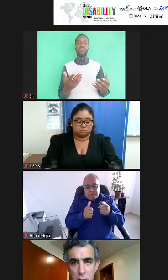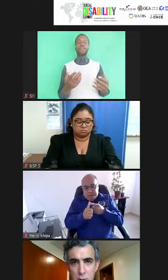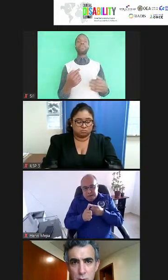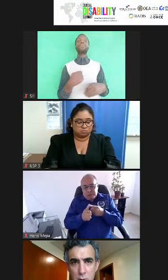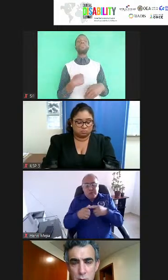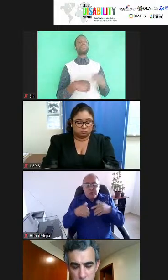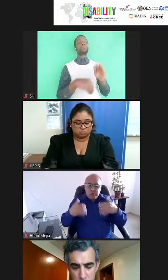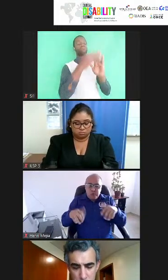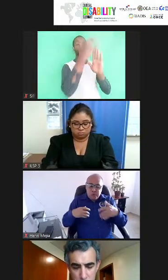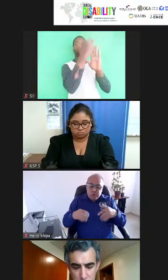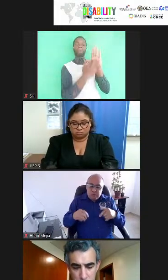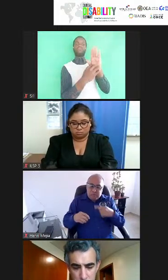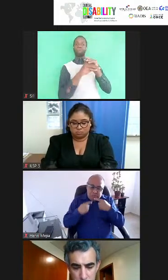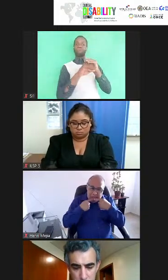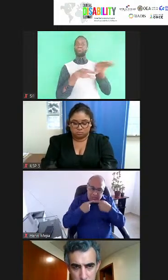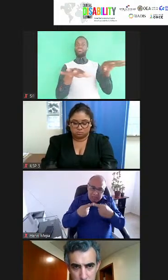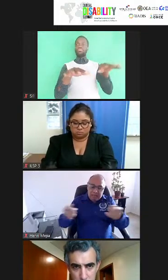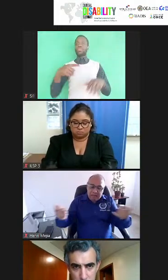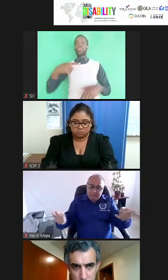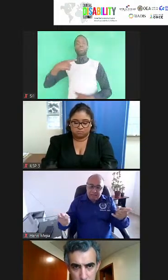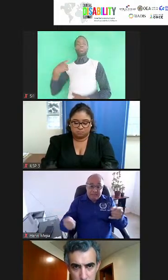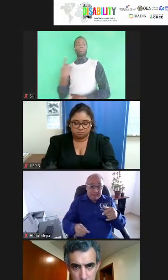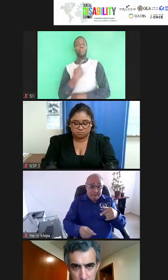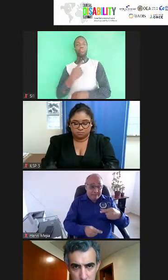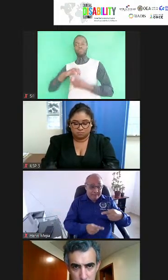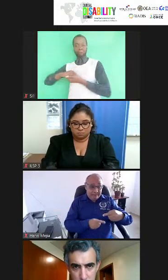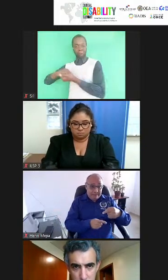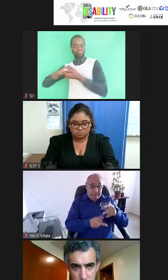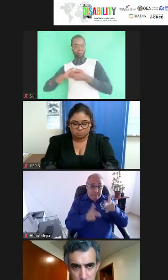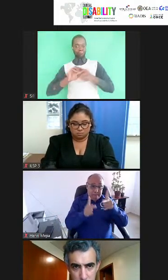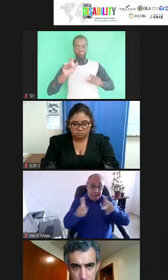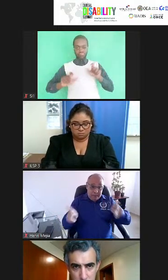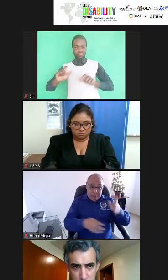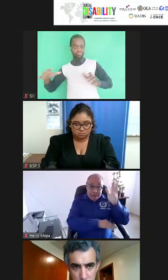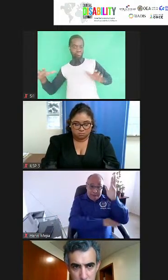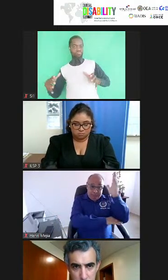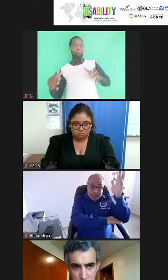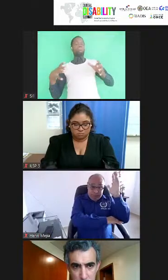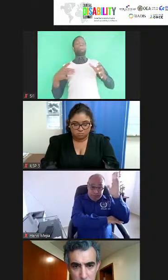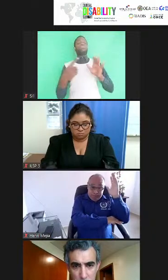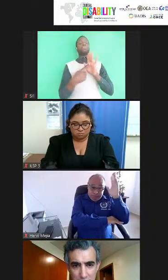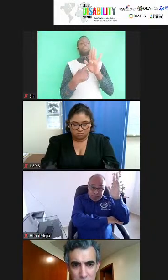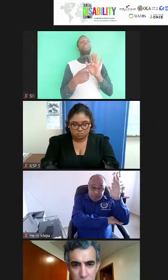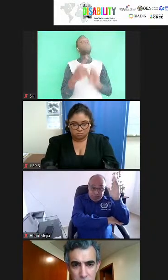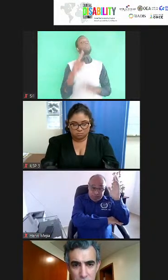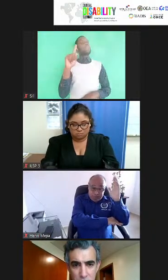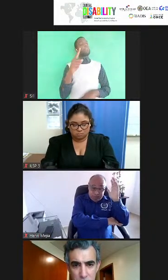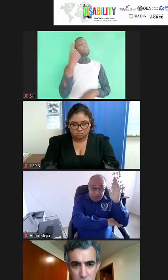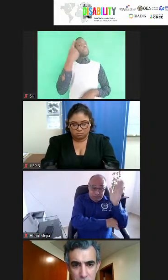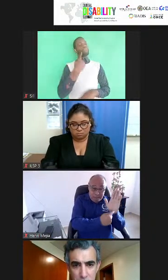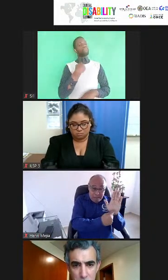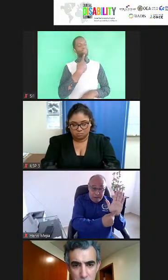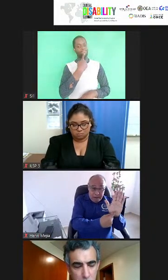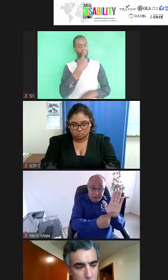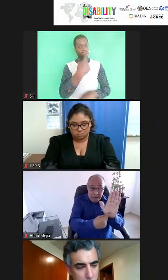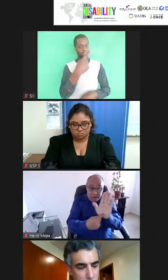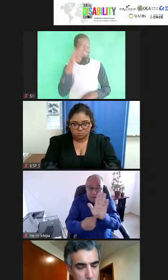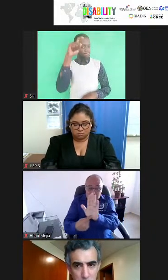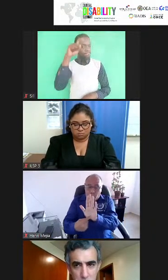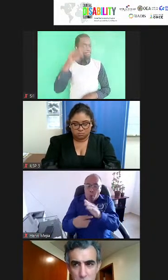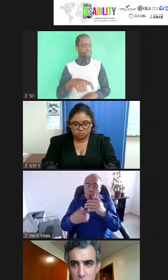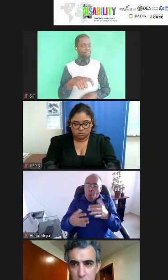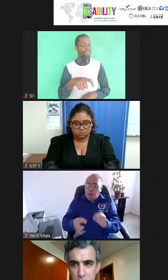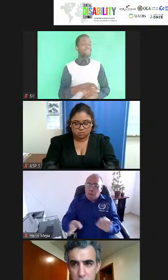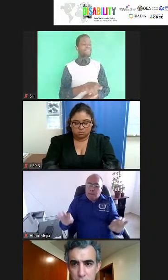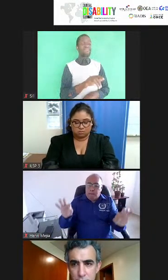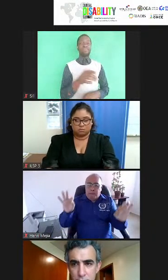well before the declaration of the civil society i would first like to